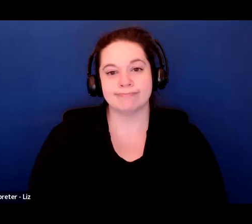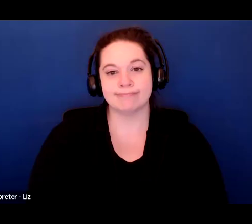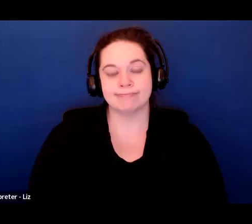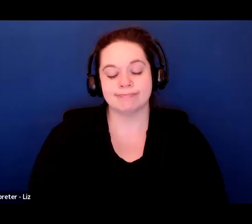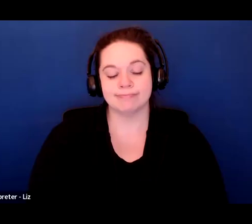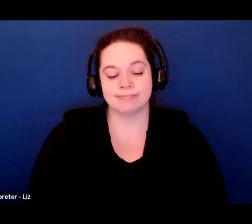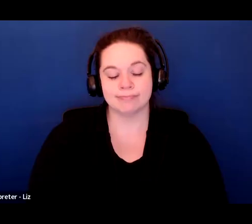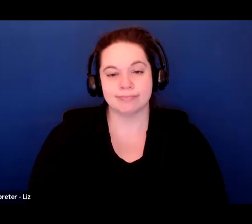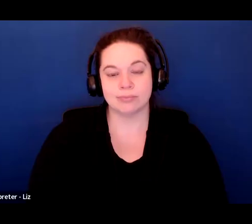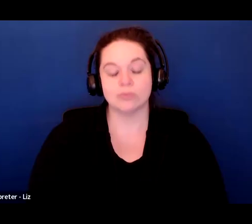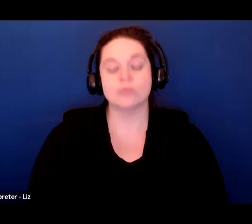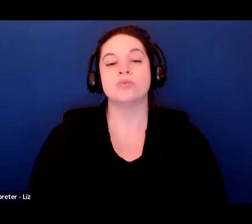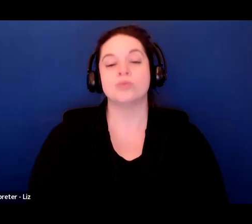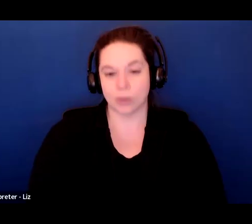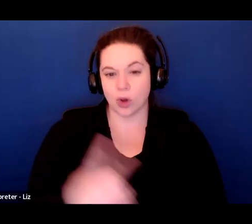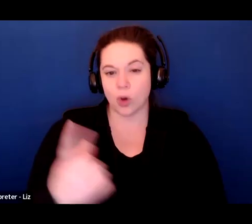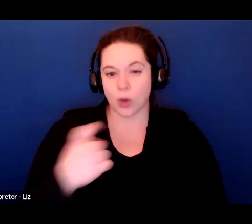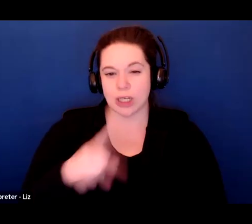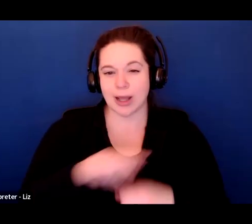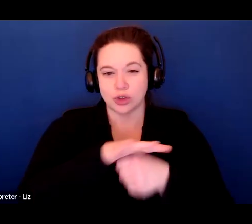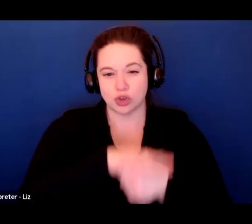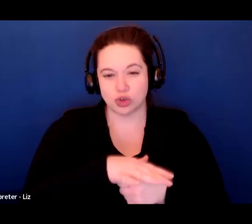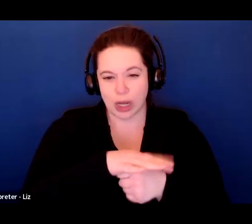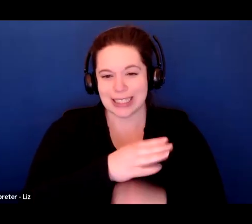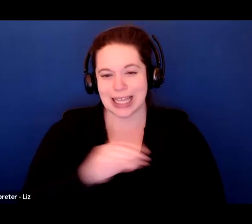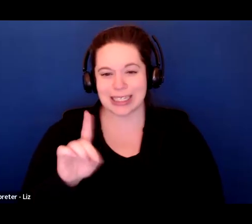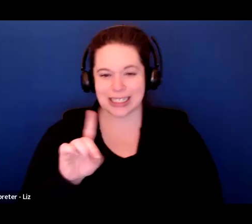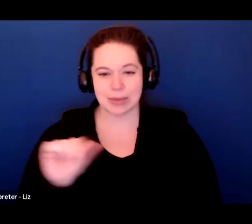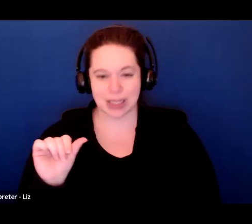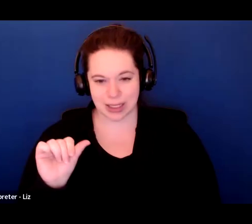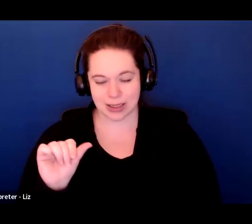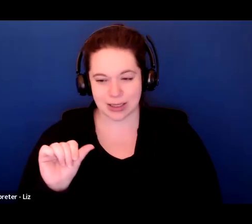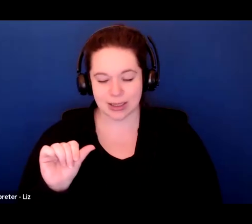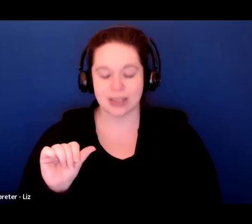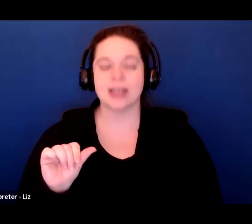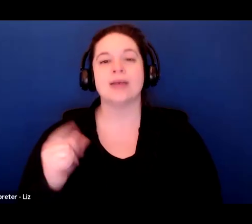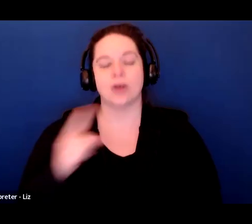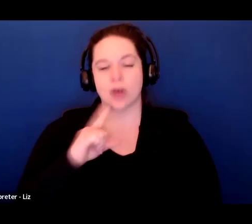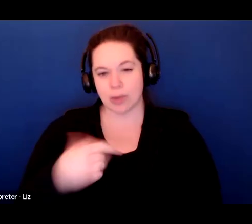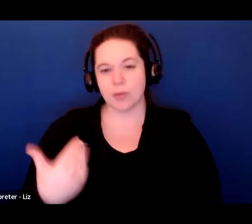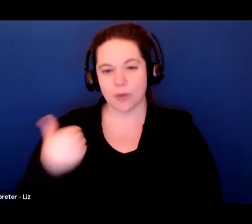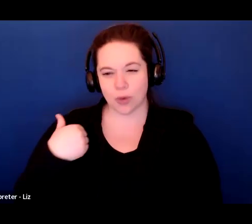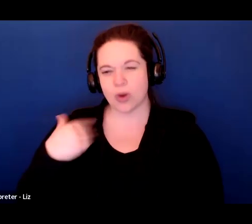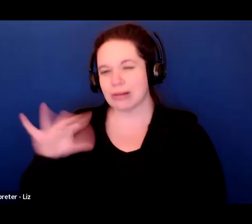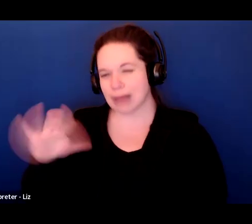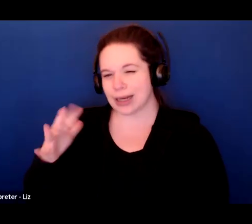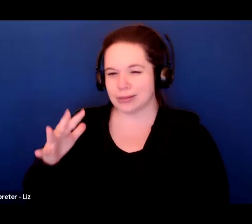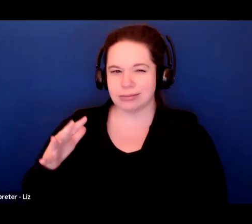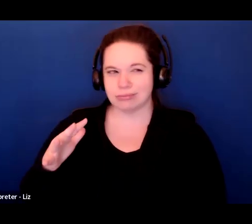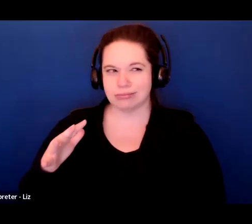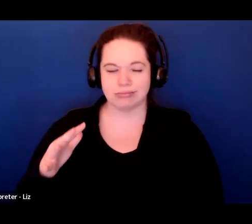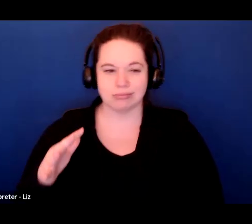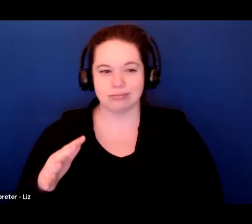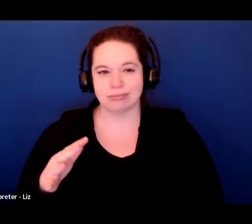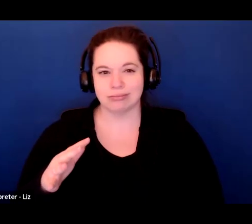Stress and disabilities. Um, this is something that I was talking about earlier, kind of sort of in a roundabout way, but I was